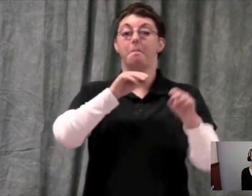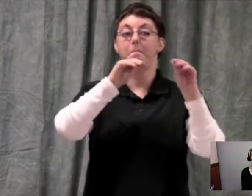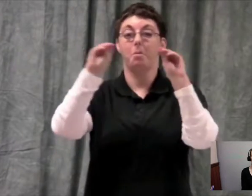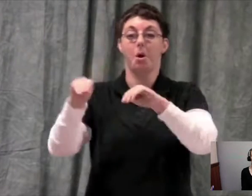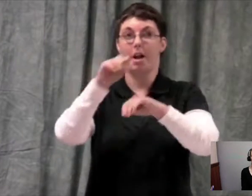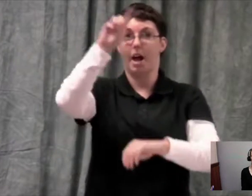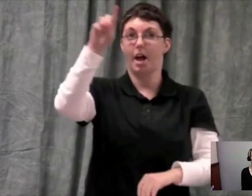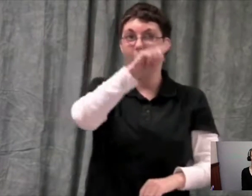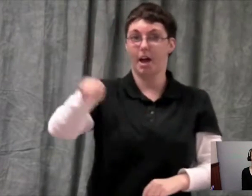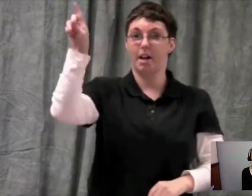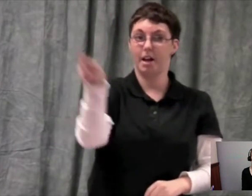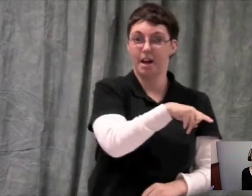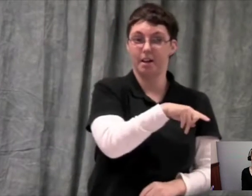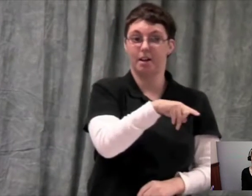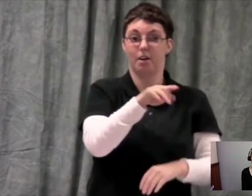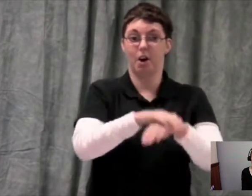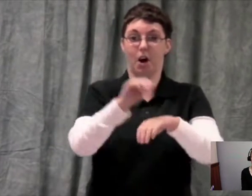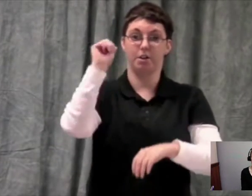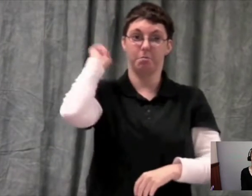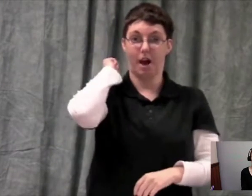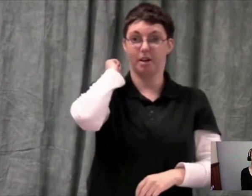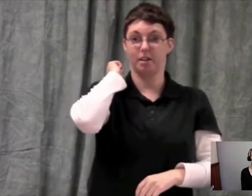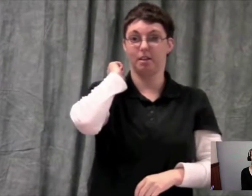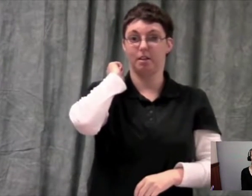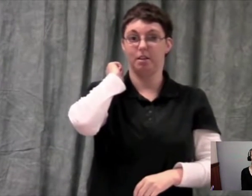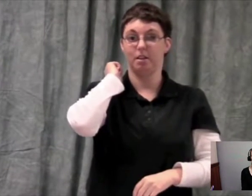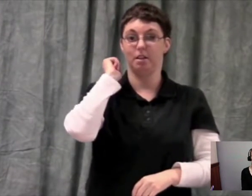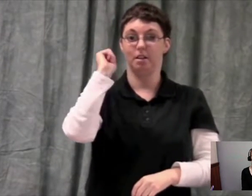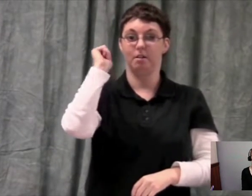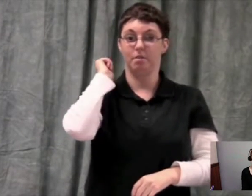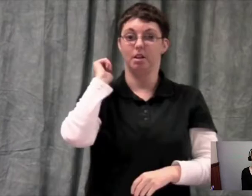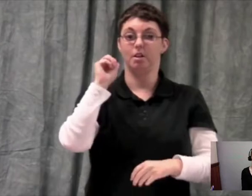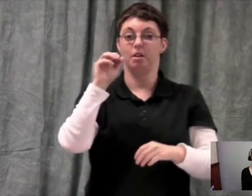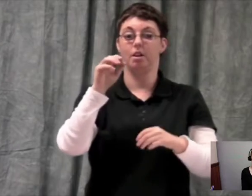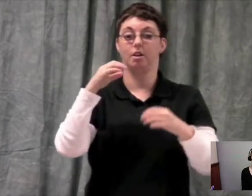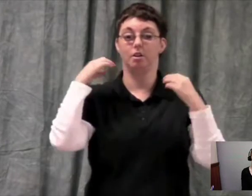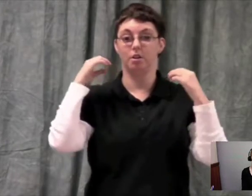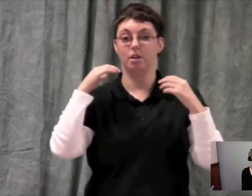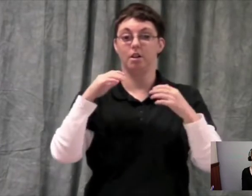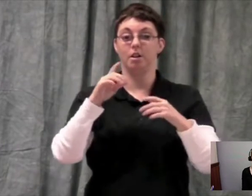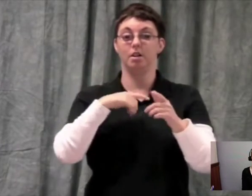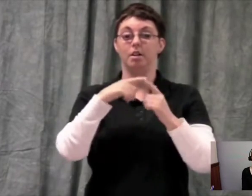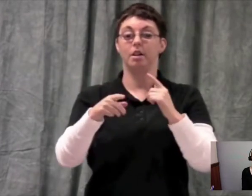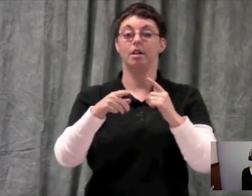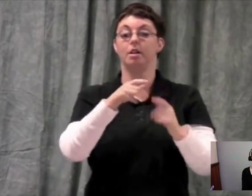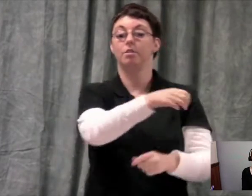The next step is suppose there is an emergency. The best way to go about this is to draw a large X on